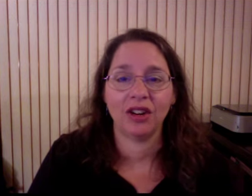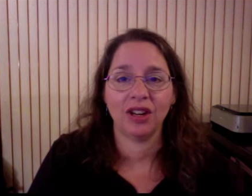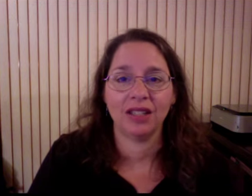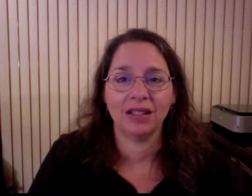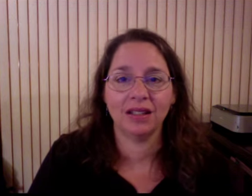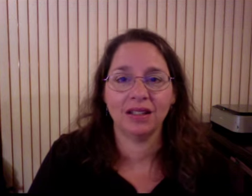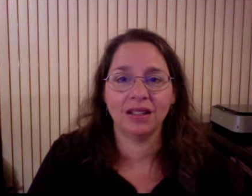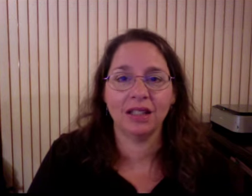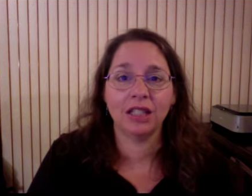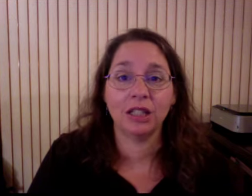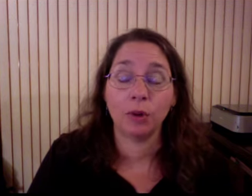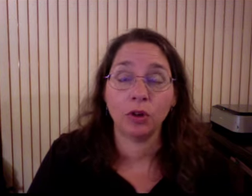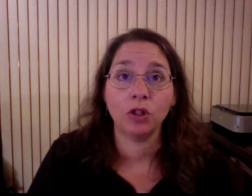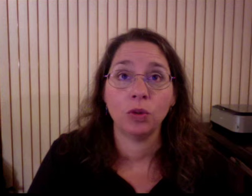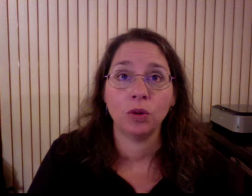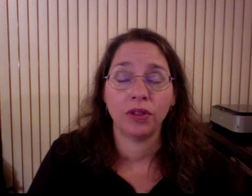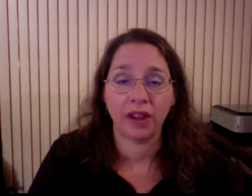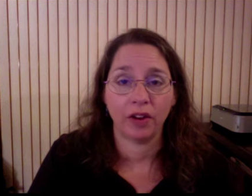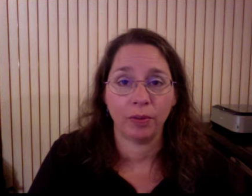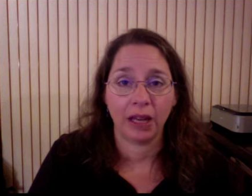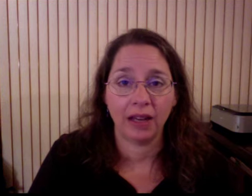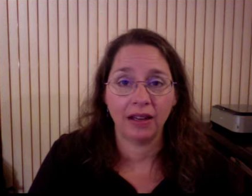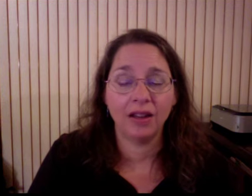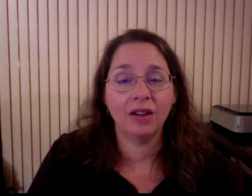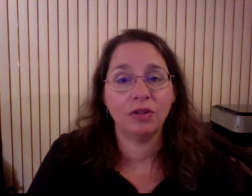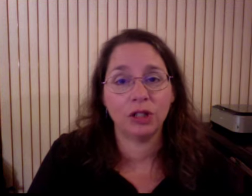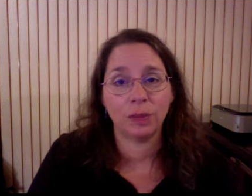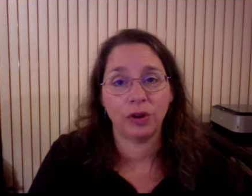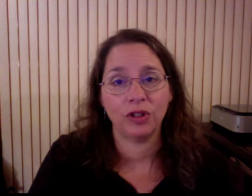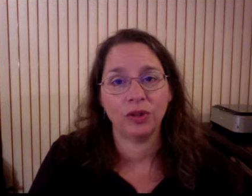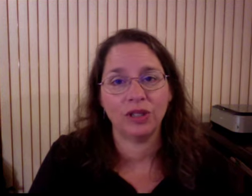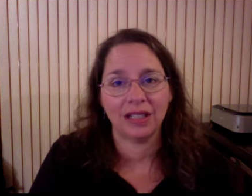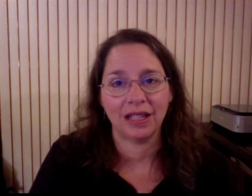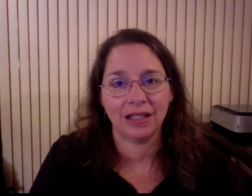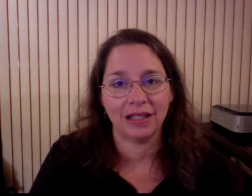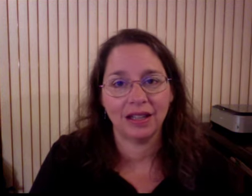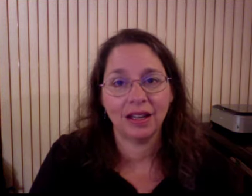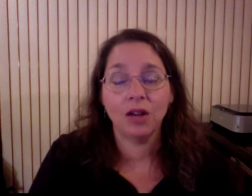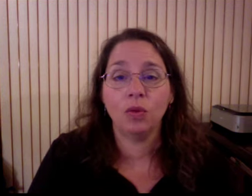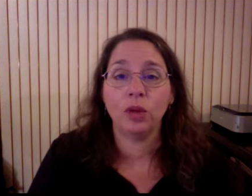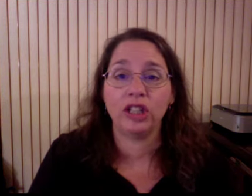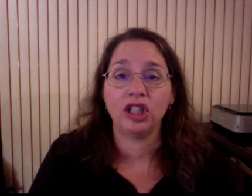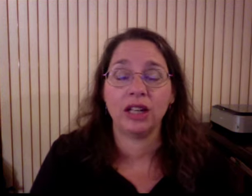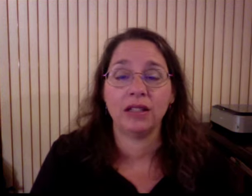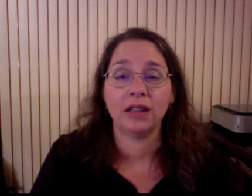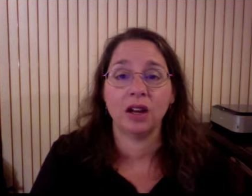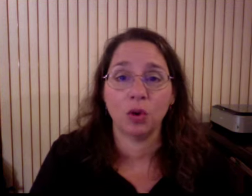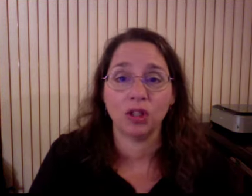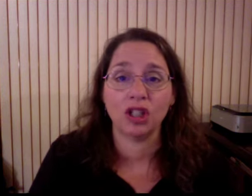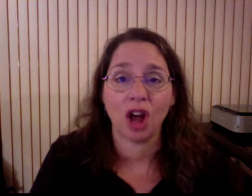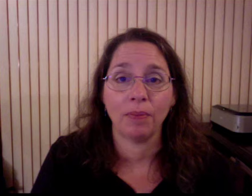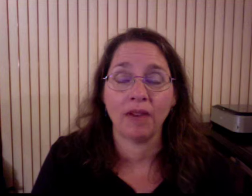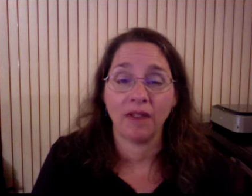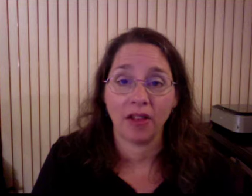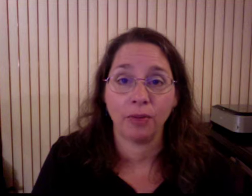series Spiritual Therapy for Spiritual Diseases, which is a course taught by Father